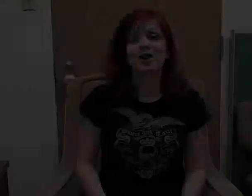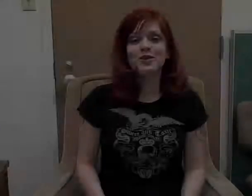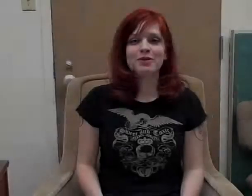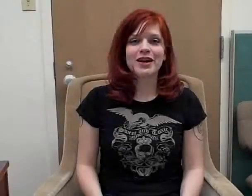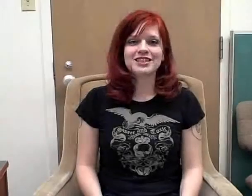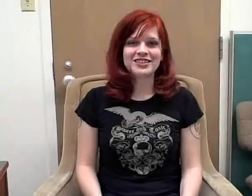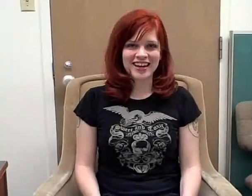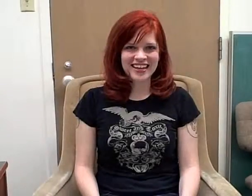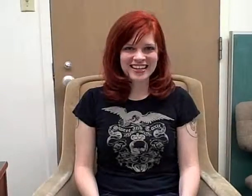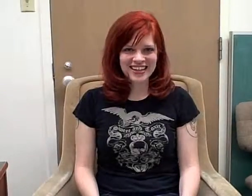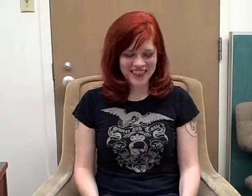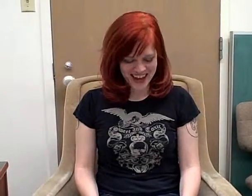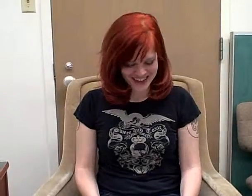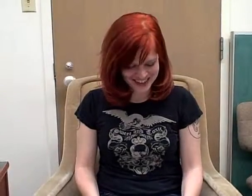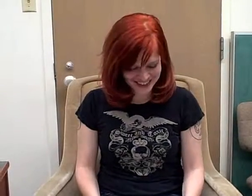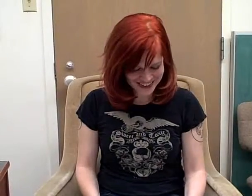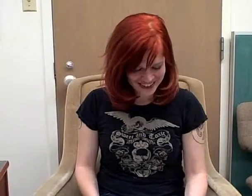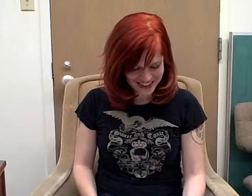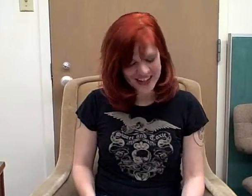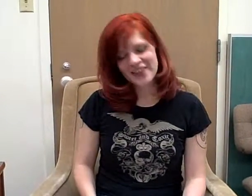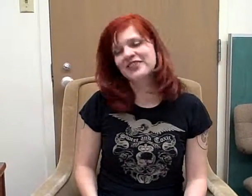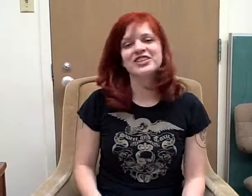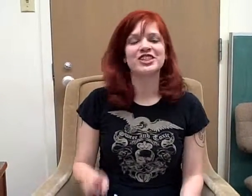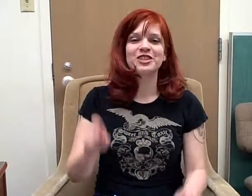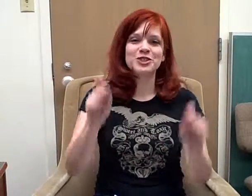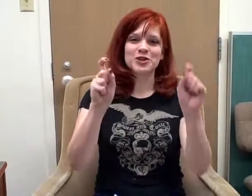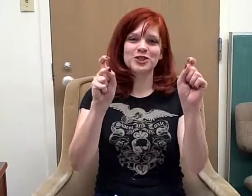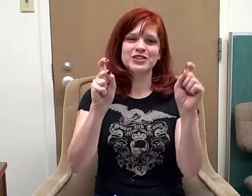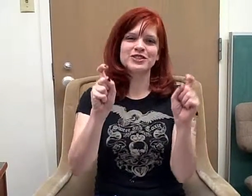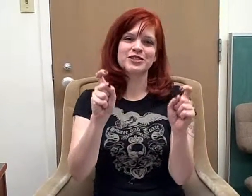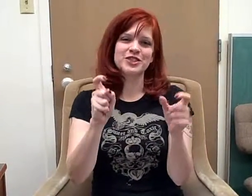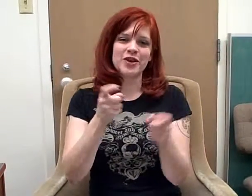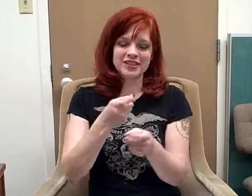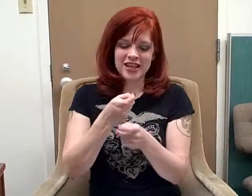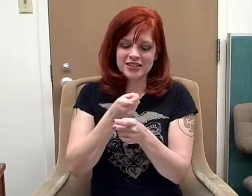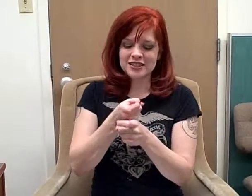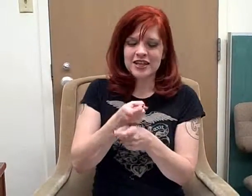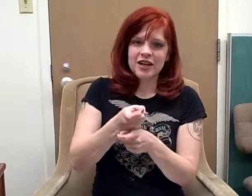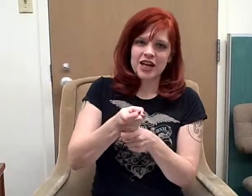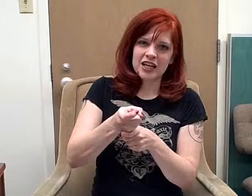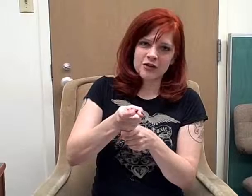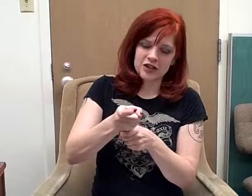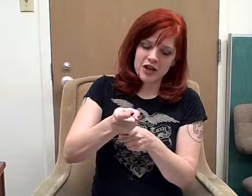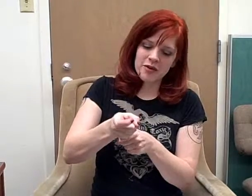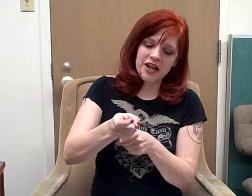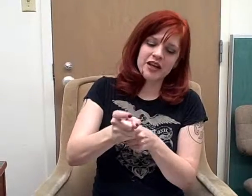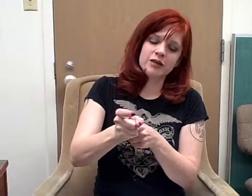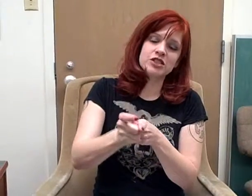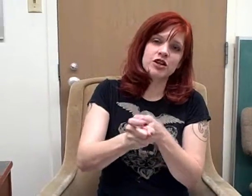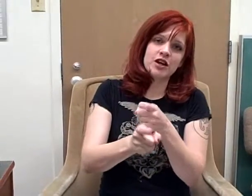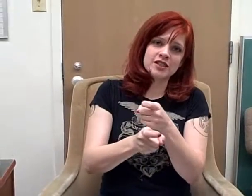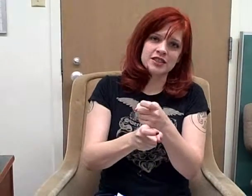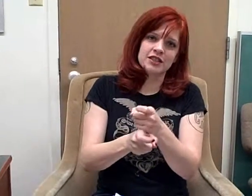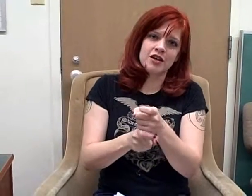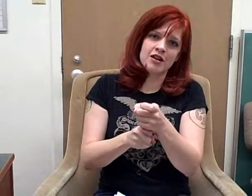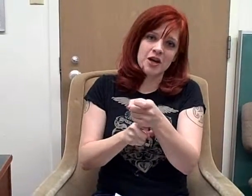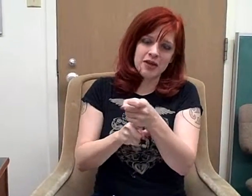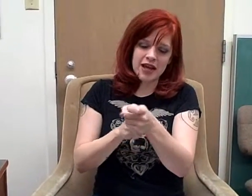Starting with page 9 in the handout, the first sign is torture, which is with 2X hands, and the dominant hand comes across, and then the non-dominant hand